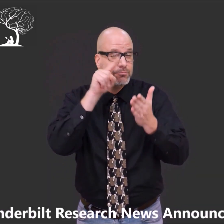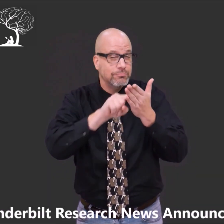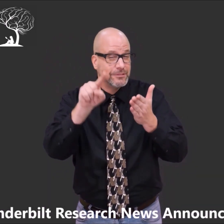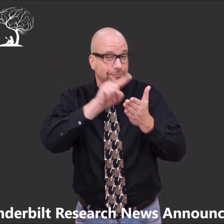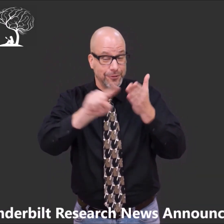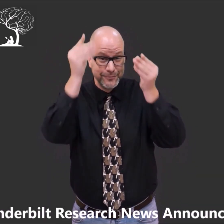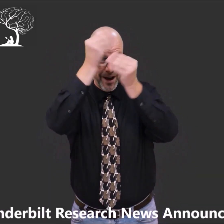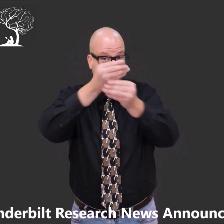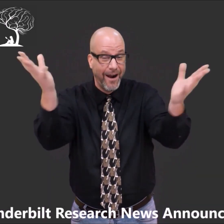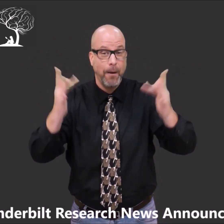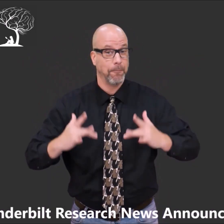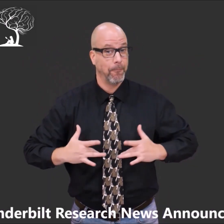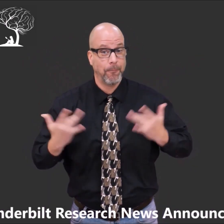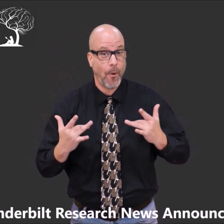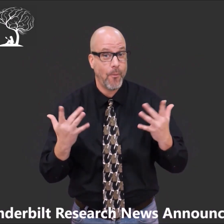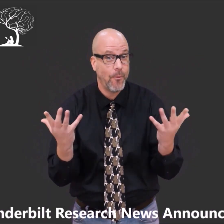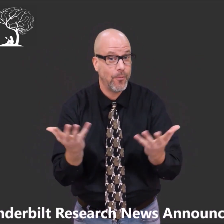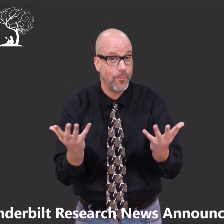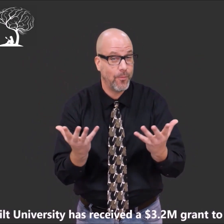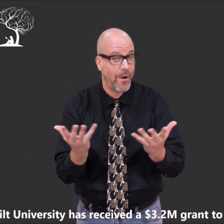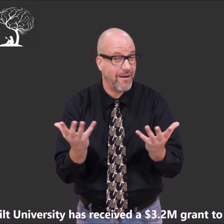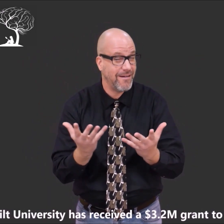Vanderbilt Research News announces.